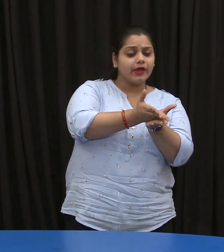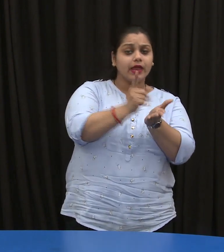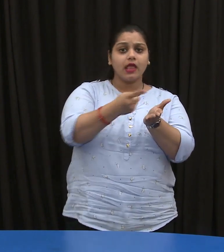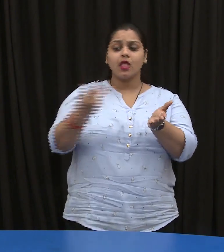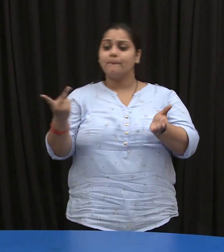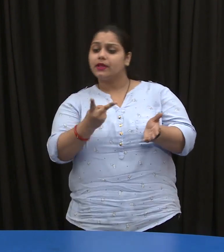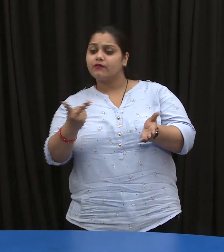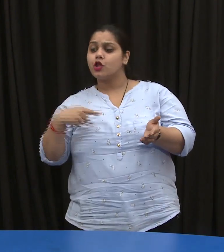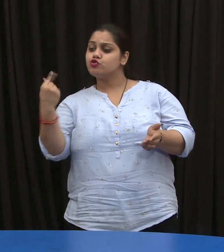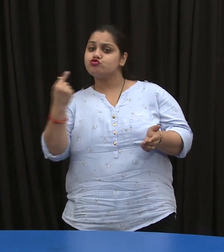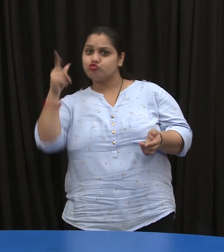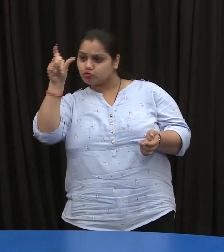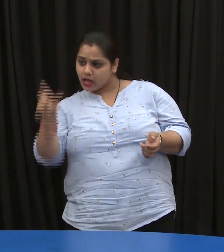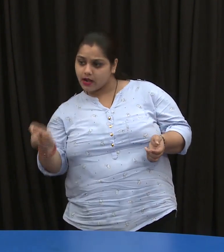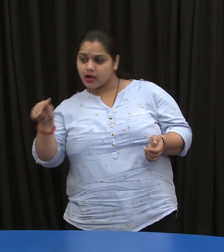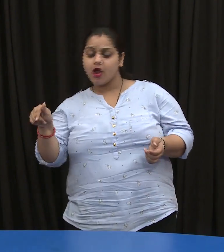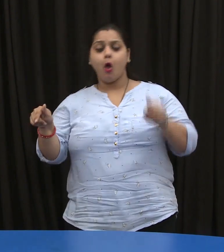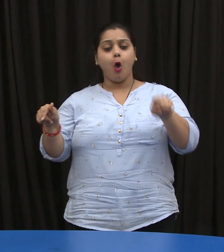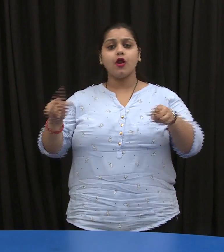the user and the machine.